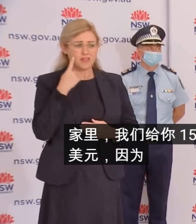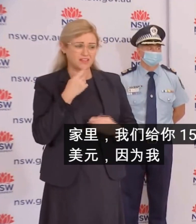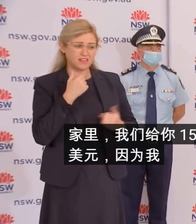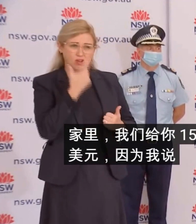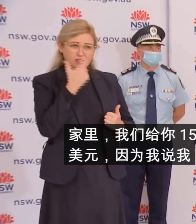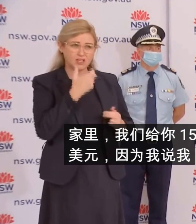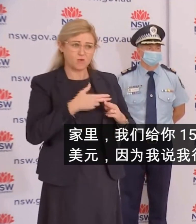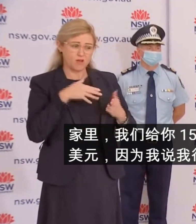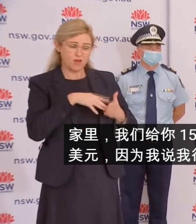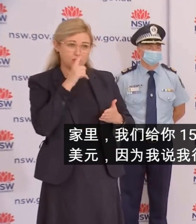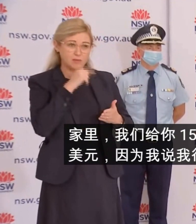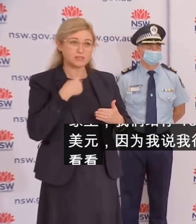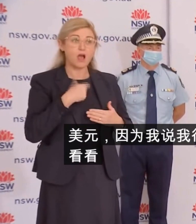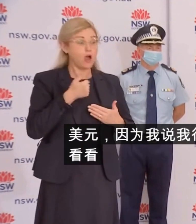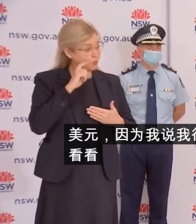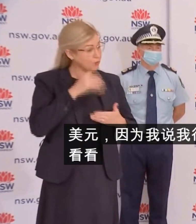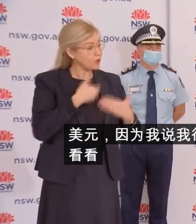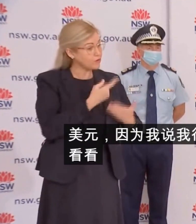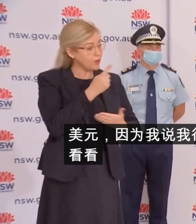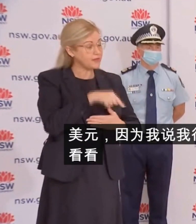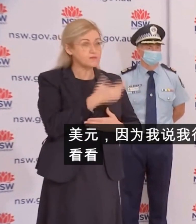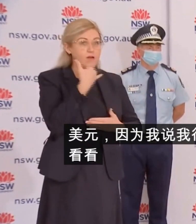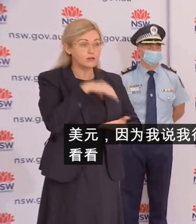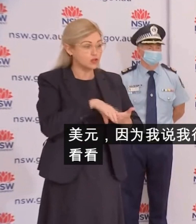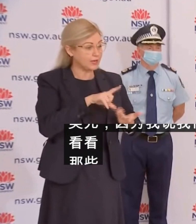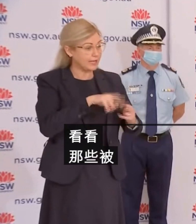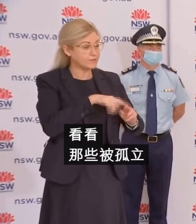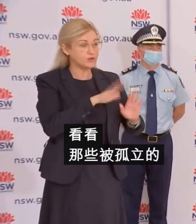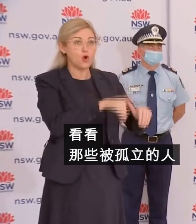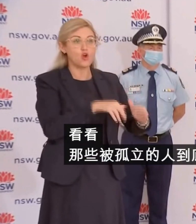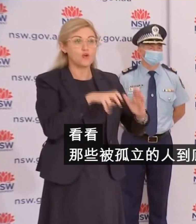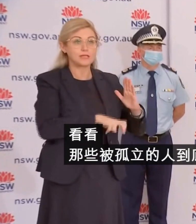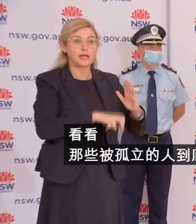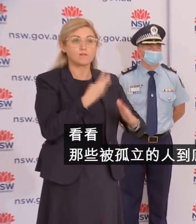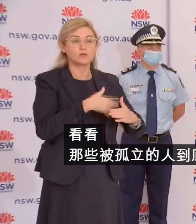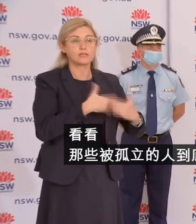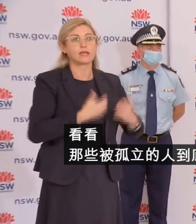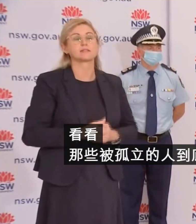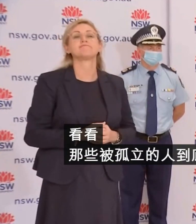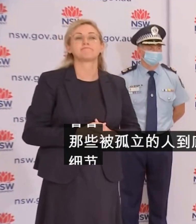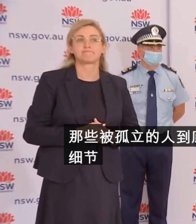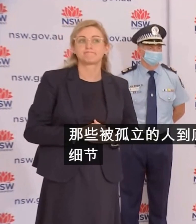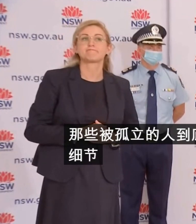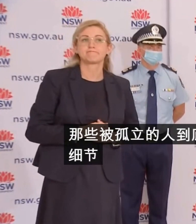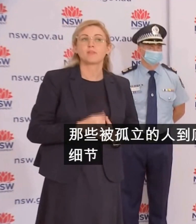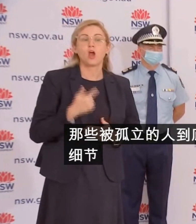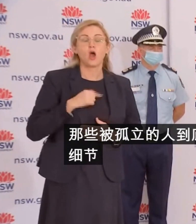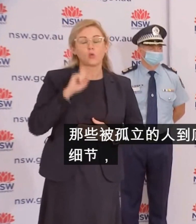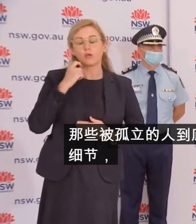$1,500? As I said, I'm happy to go back and look at the detail of exactly what advice people who are in isolation are